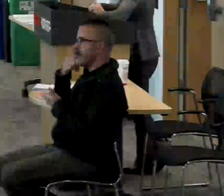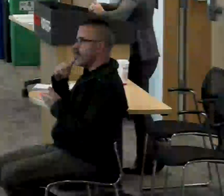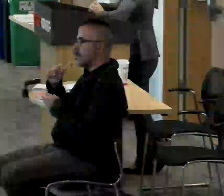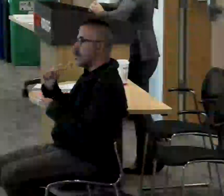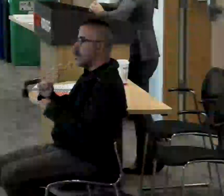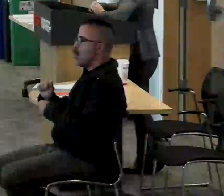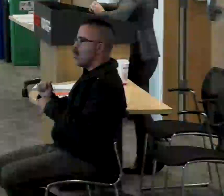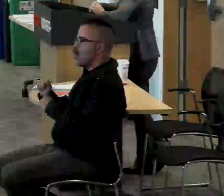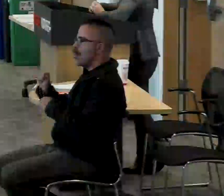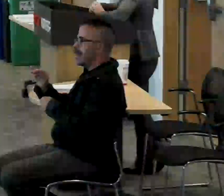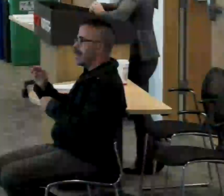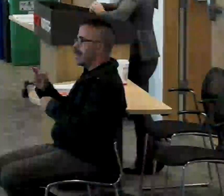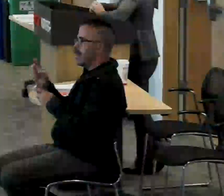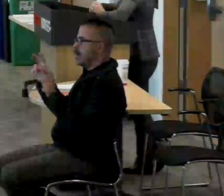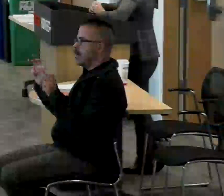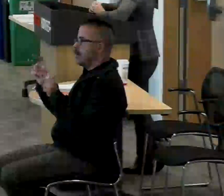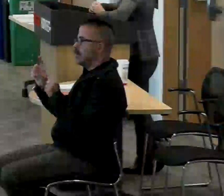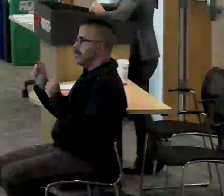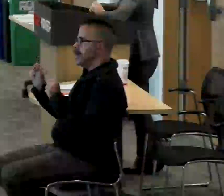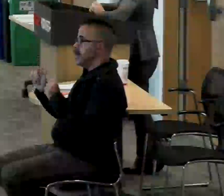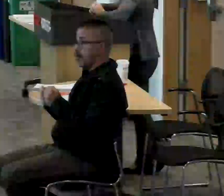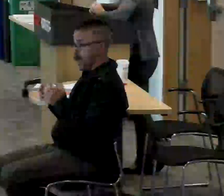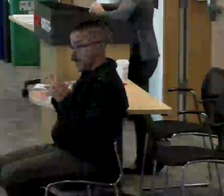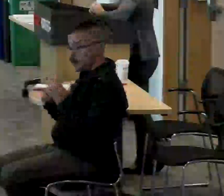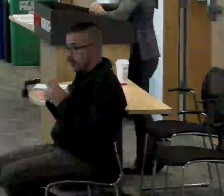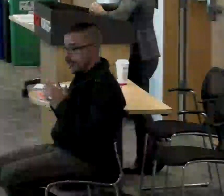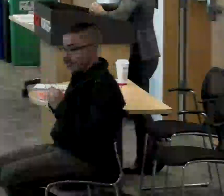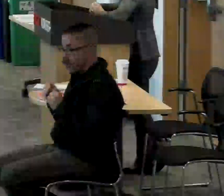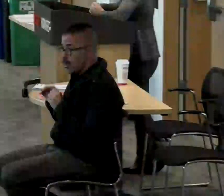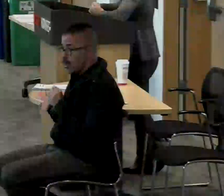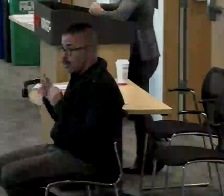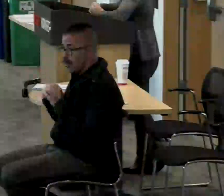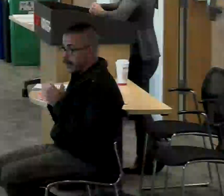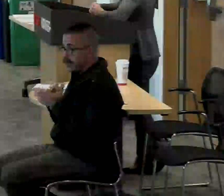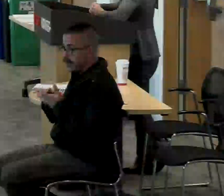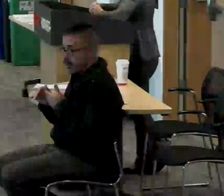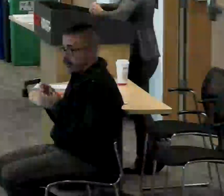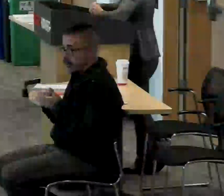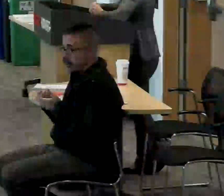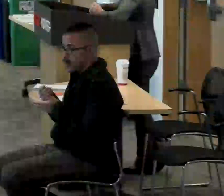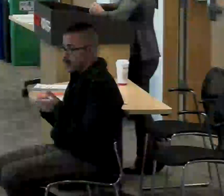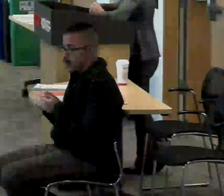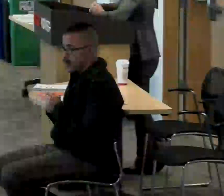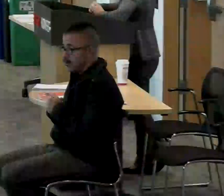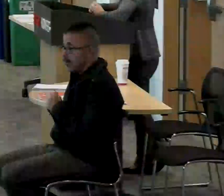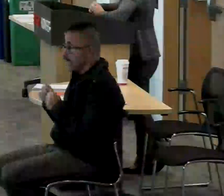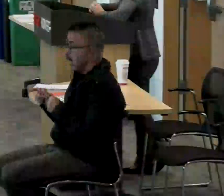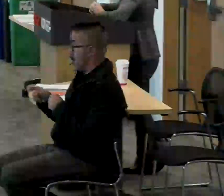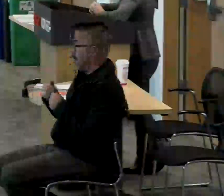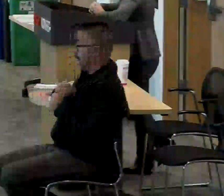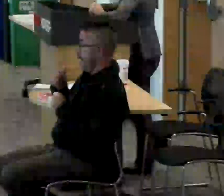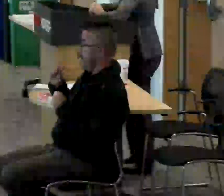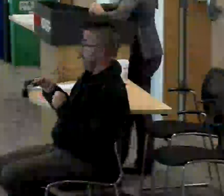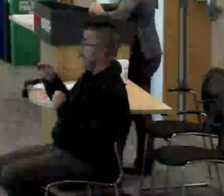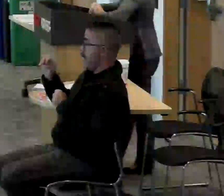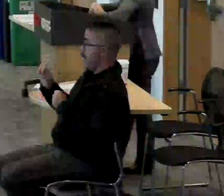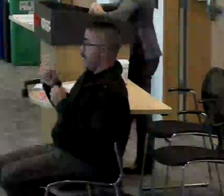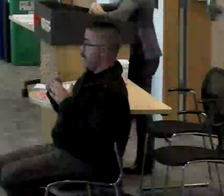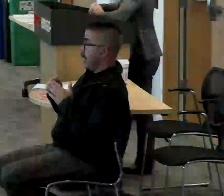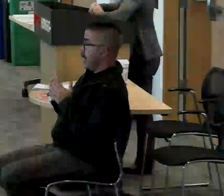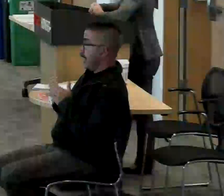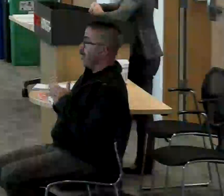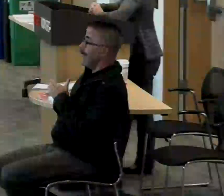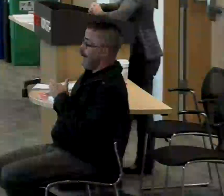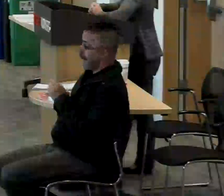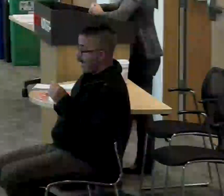which allows you to have more than $2,000 in resources. Right. Mm-hmm. Can you have an ABLE account and